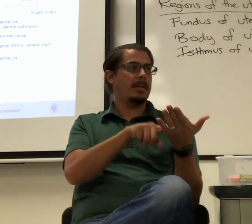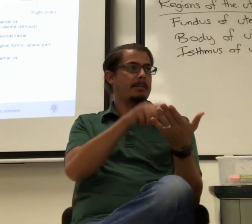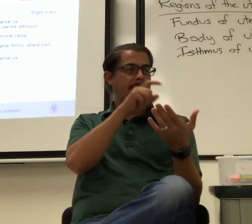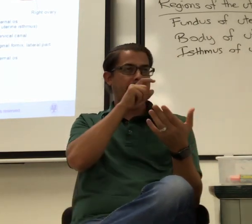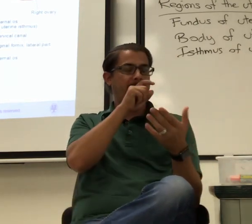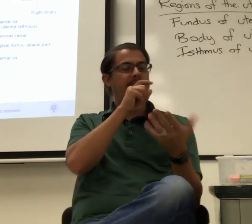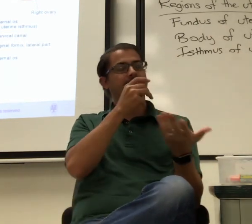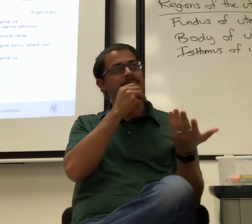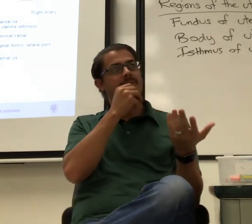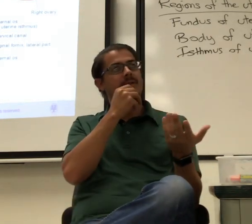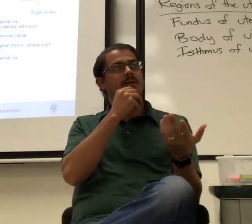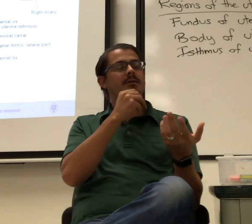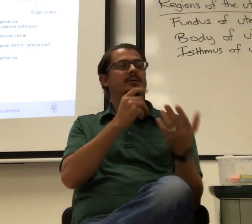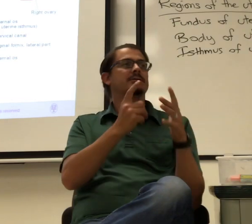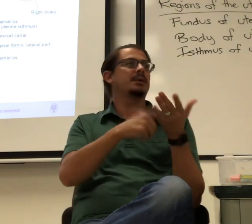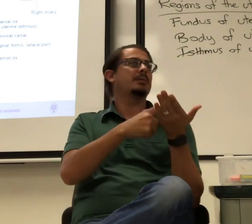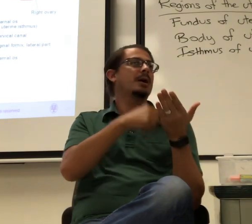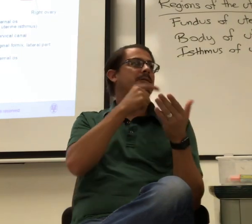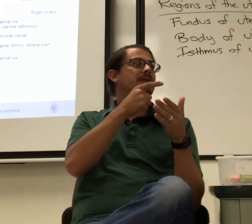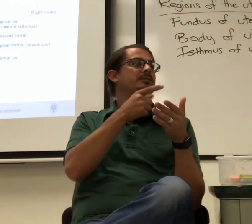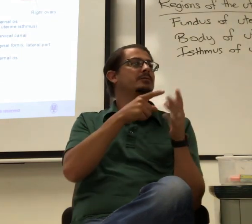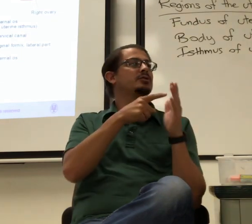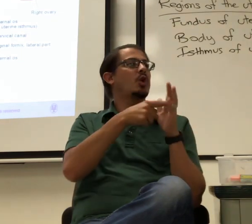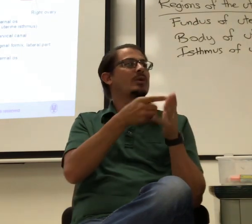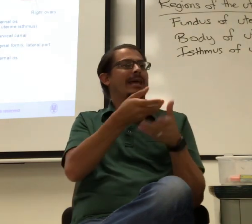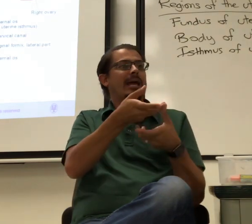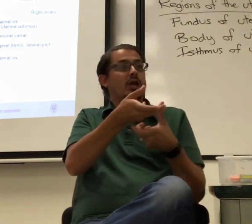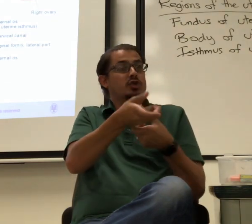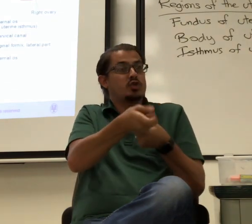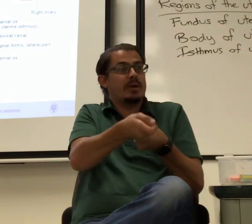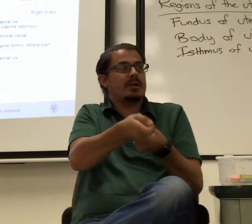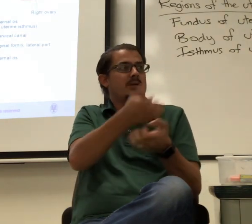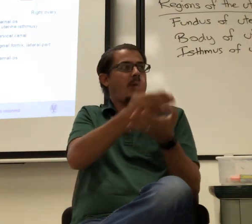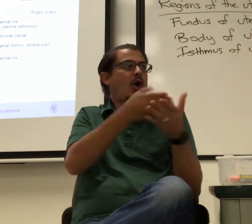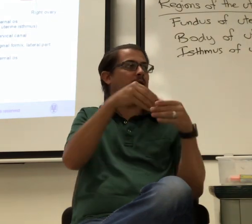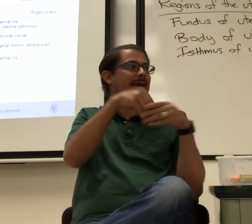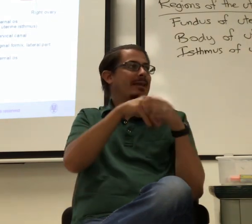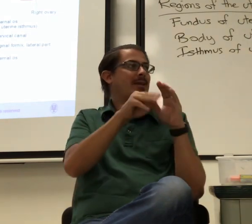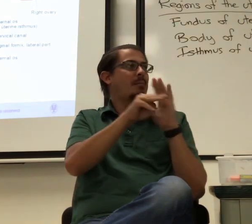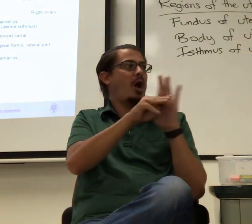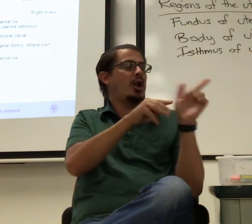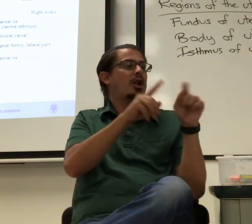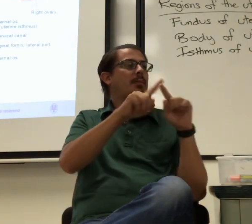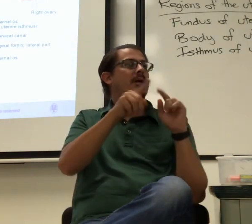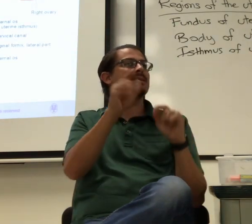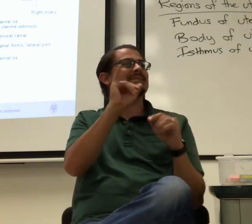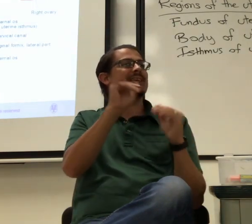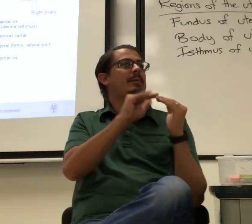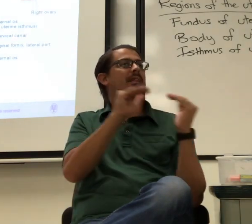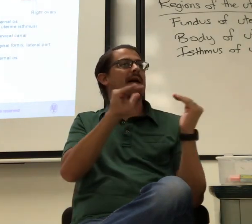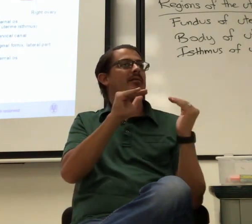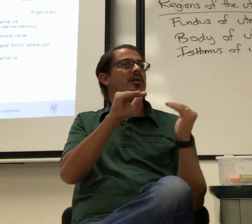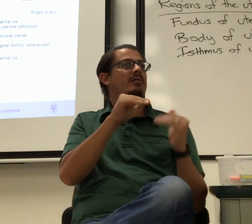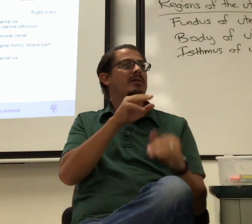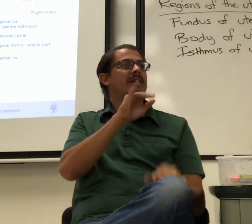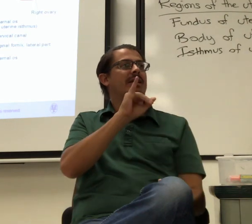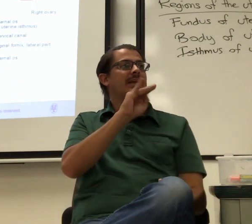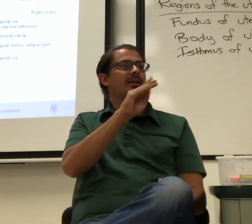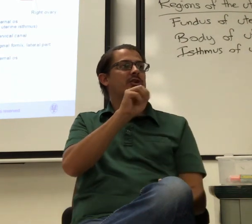look for, well, it doesn't always show as a constricted part in our models, but it's at the same level of internal